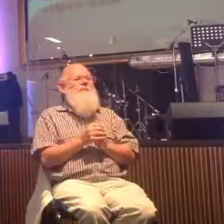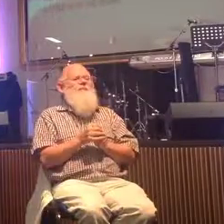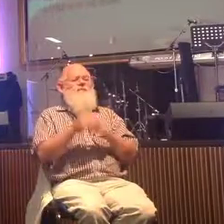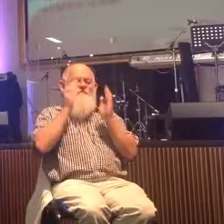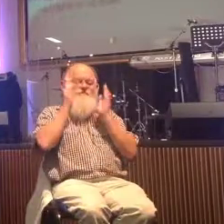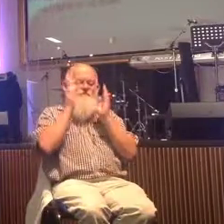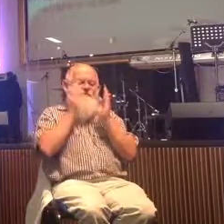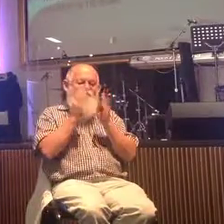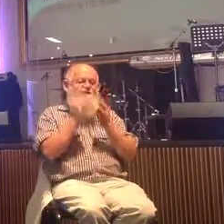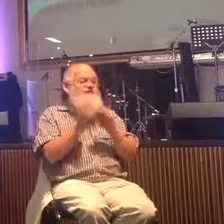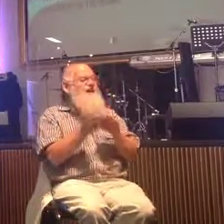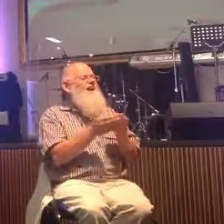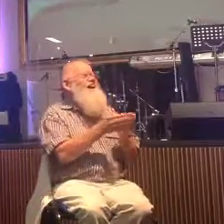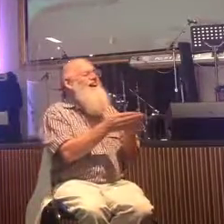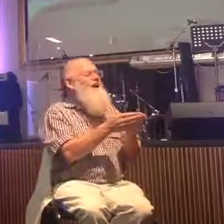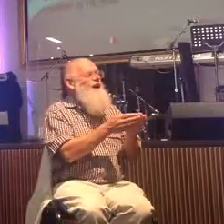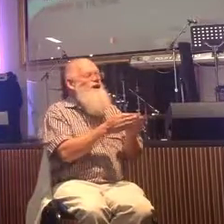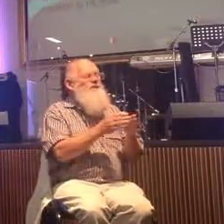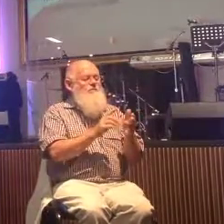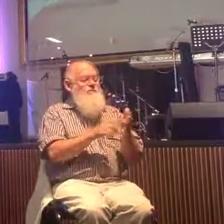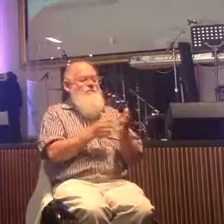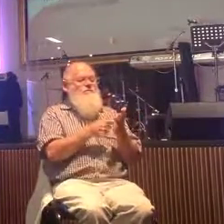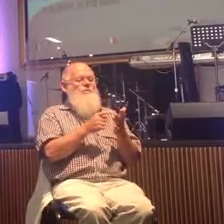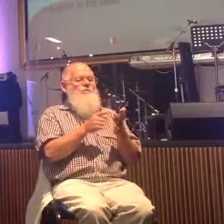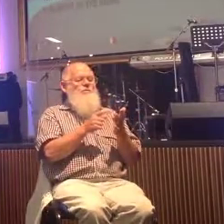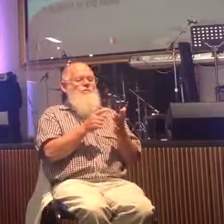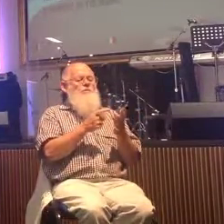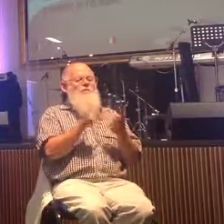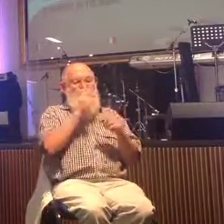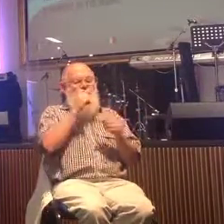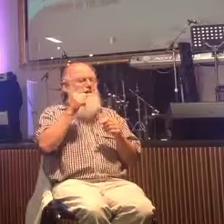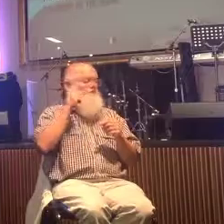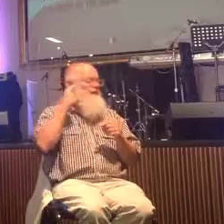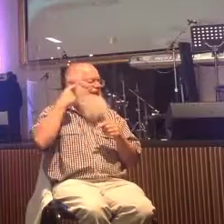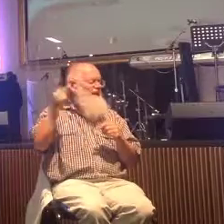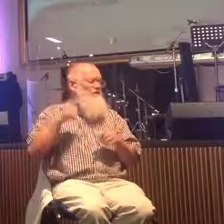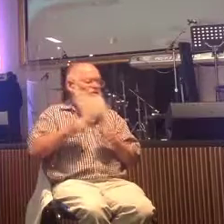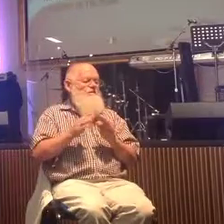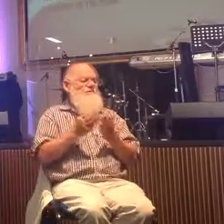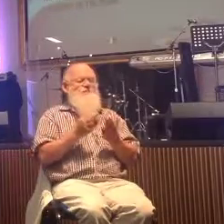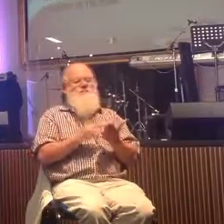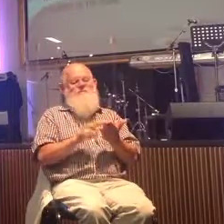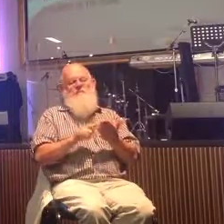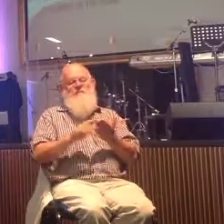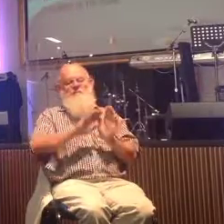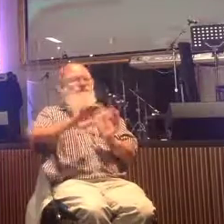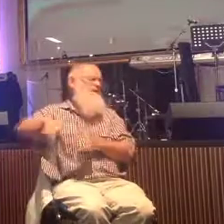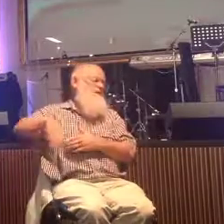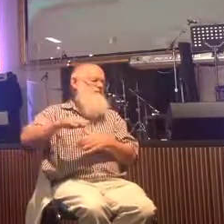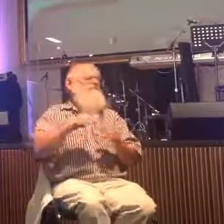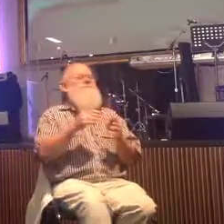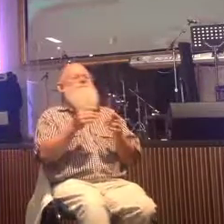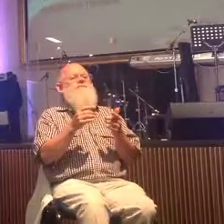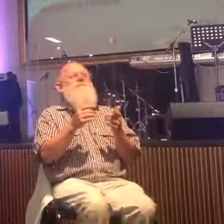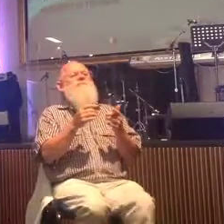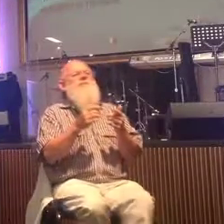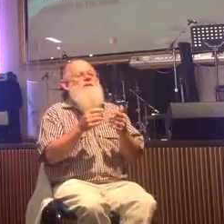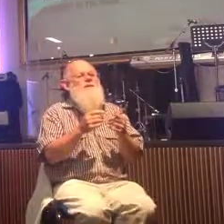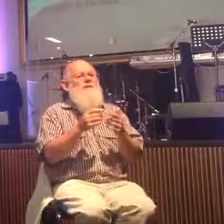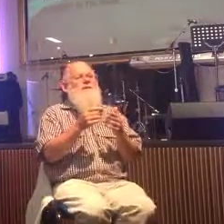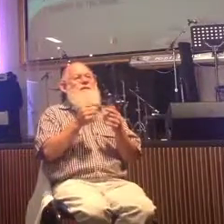focus on other things, or we can ignore it. All those things will stop us from being transformed and will stop people from seeing a glimpse into